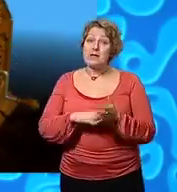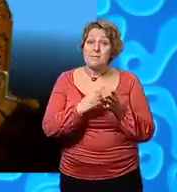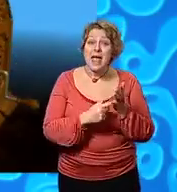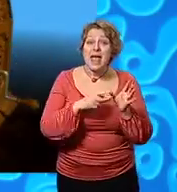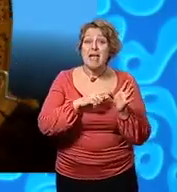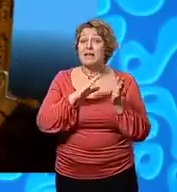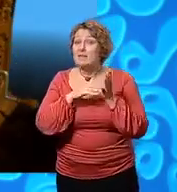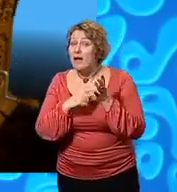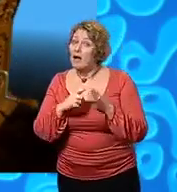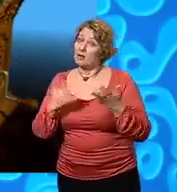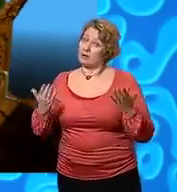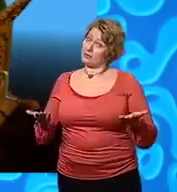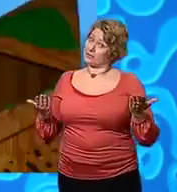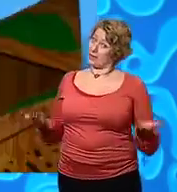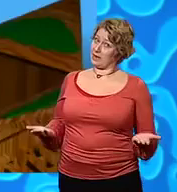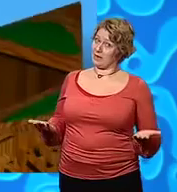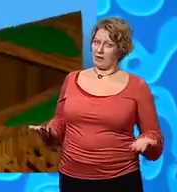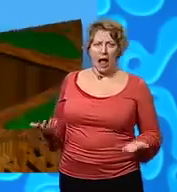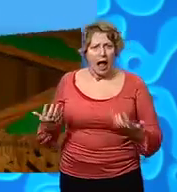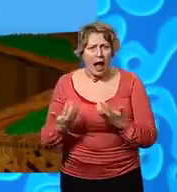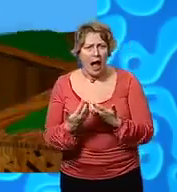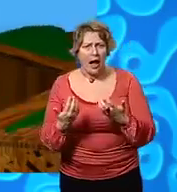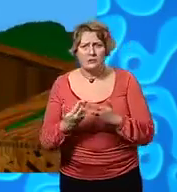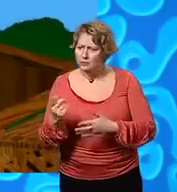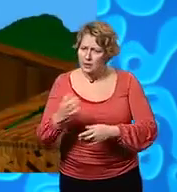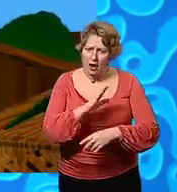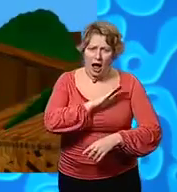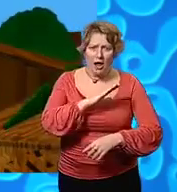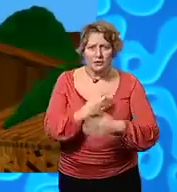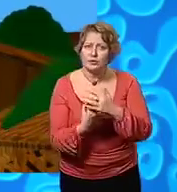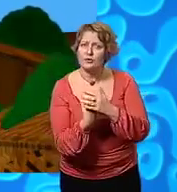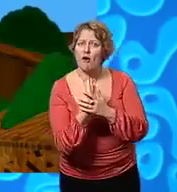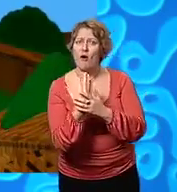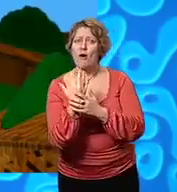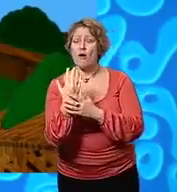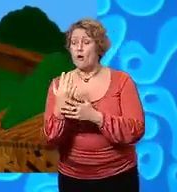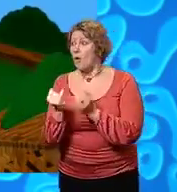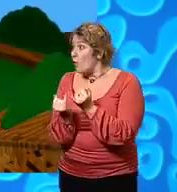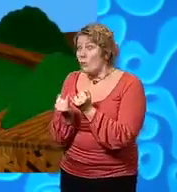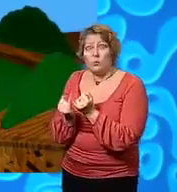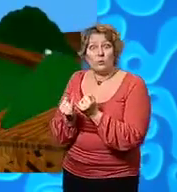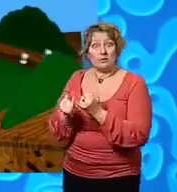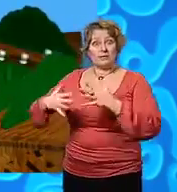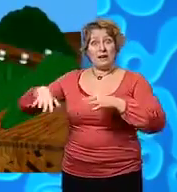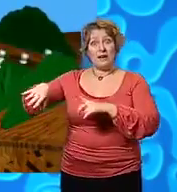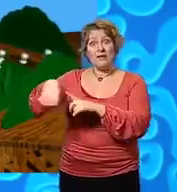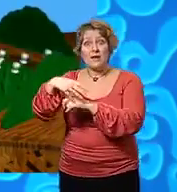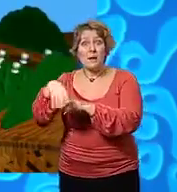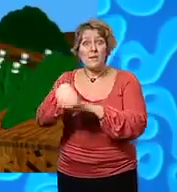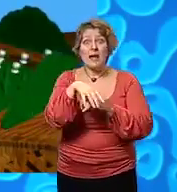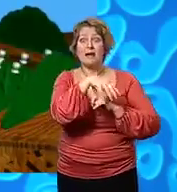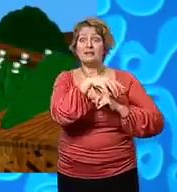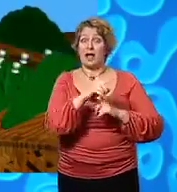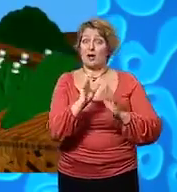Mary, Mary, quite contrary, how does your garden grow? With